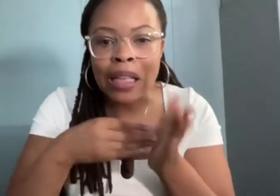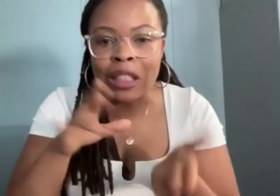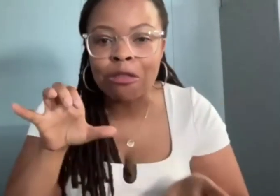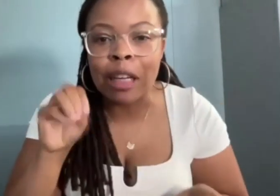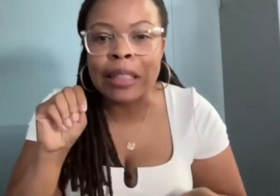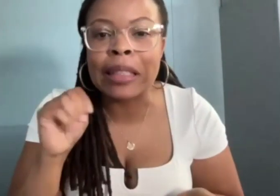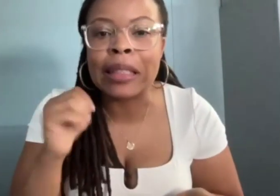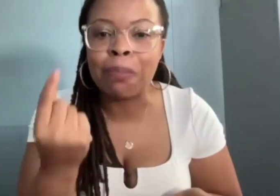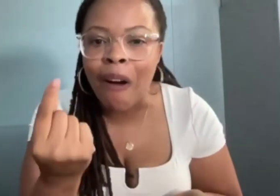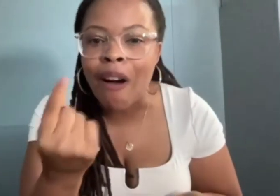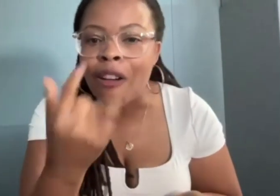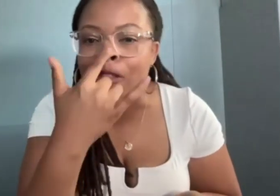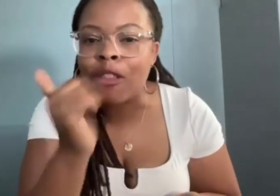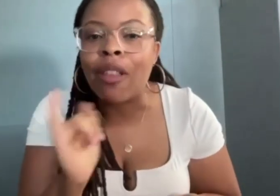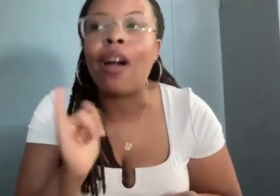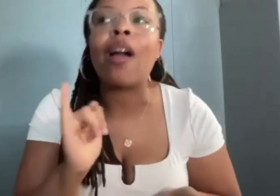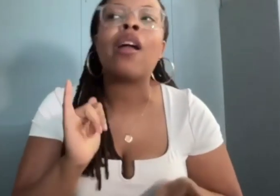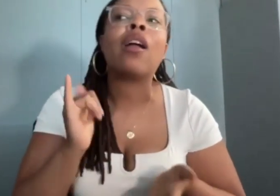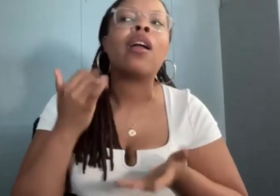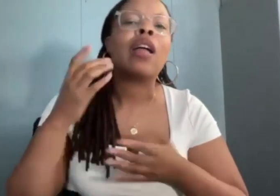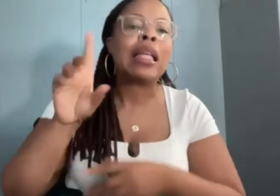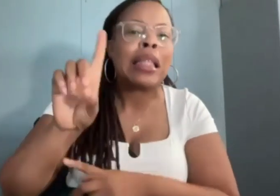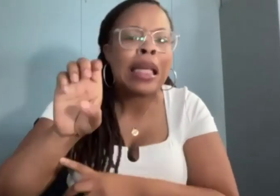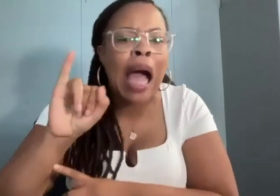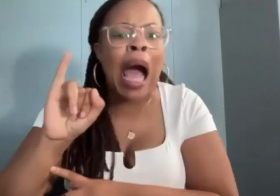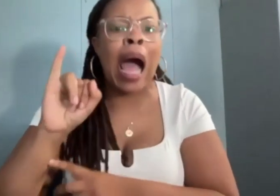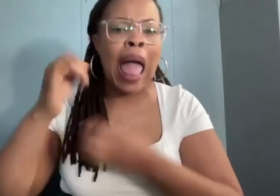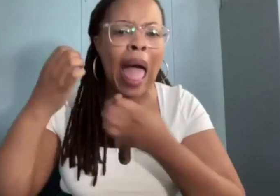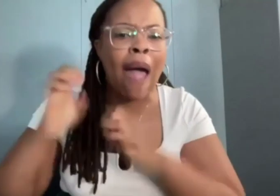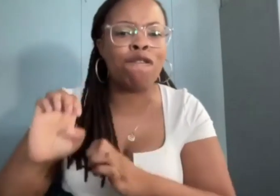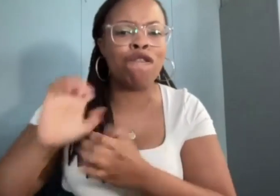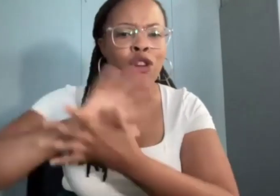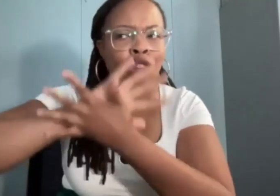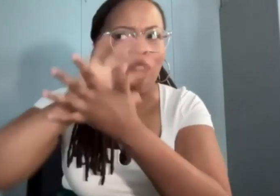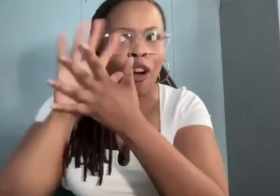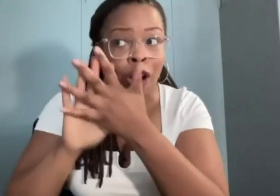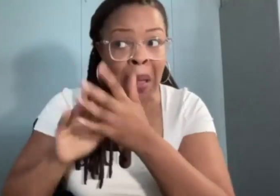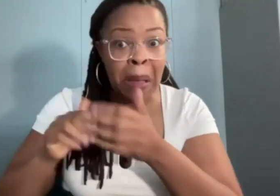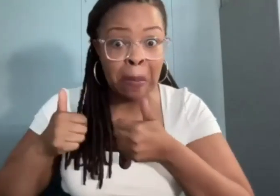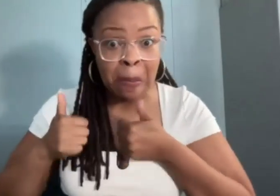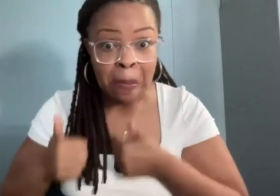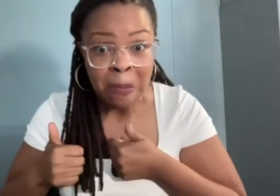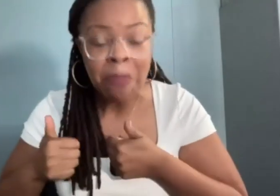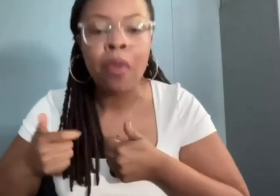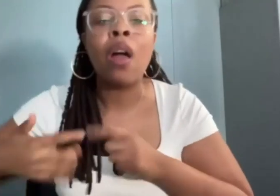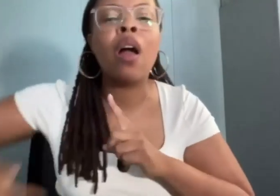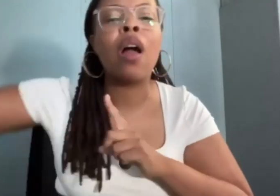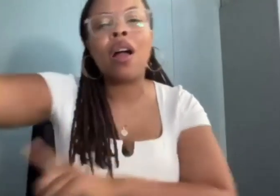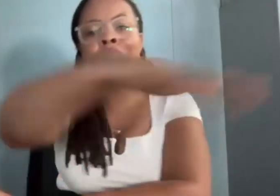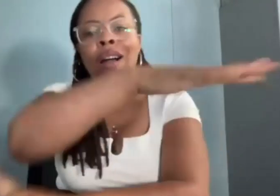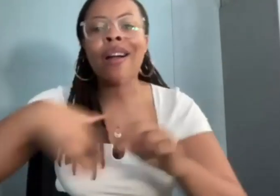have. Are they committed to anti racism? Are there efforts to do so?